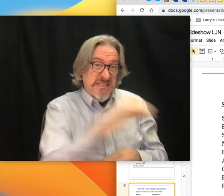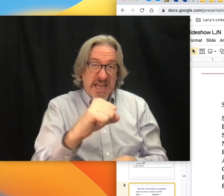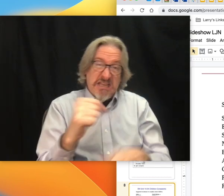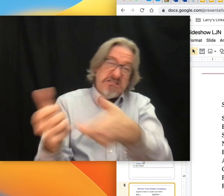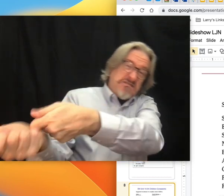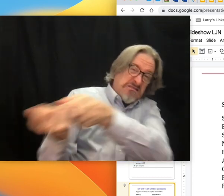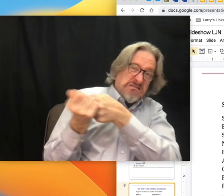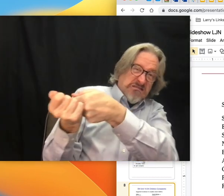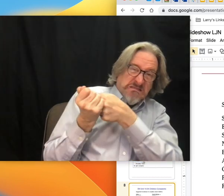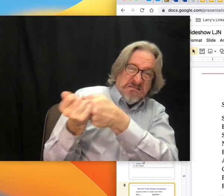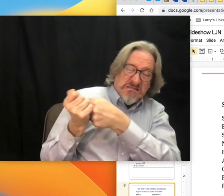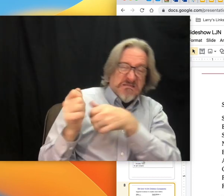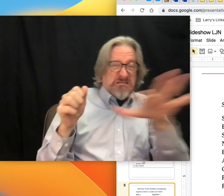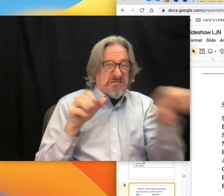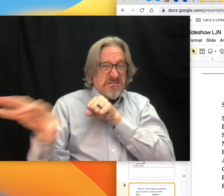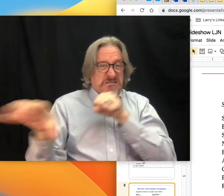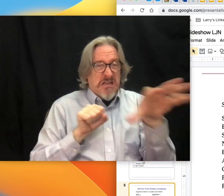Take.